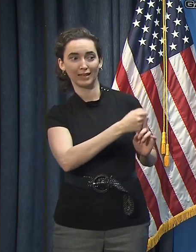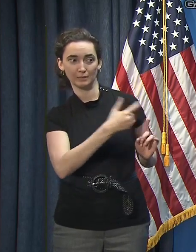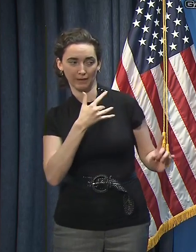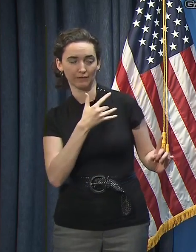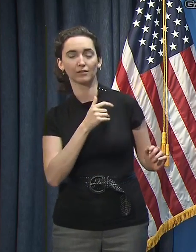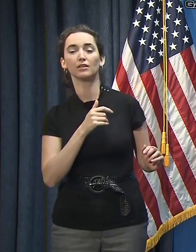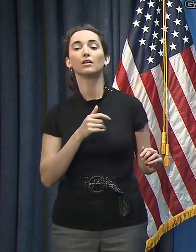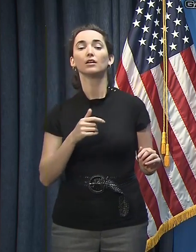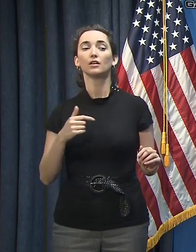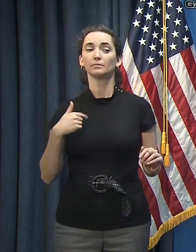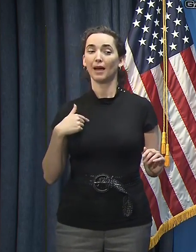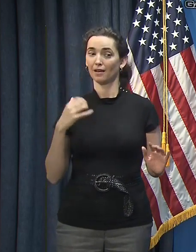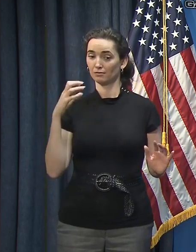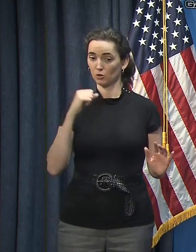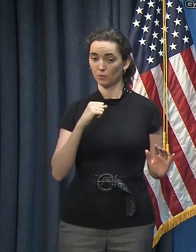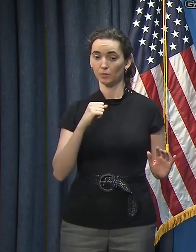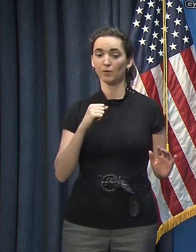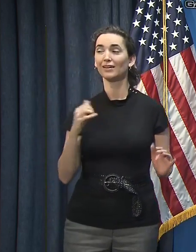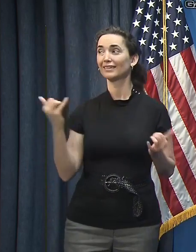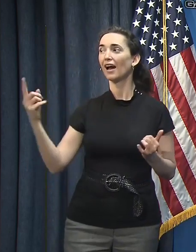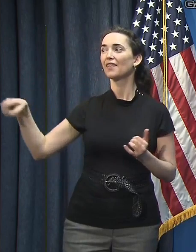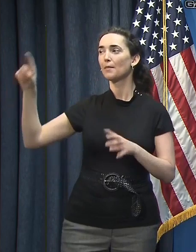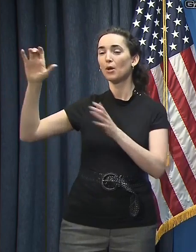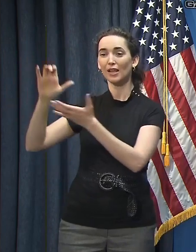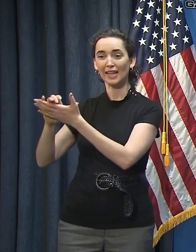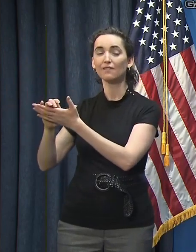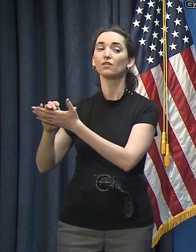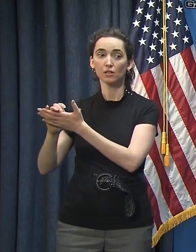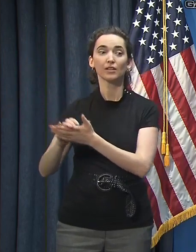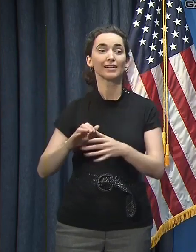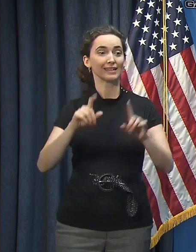this, is that they now believe that these tests